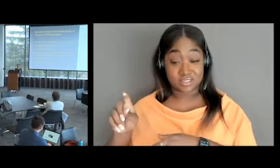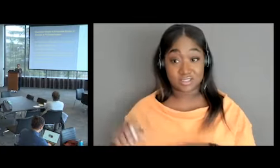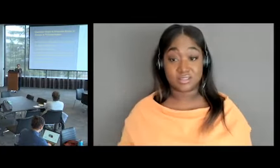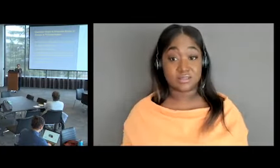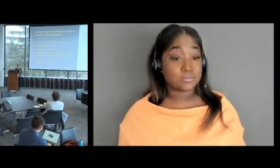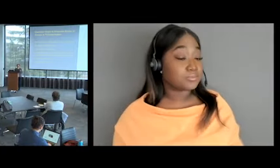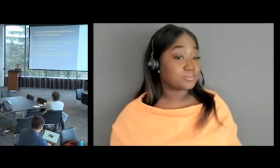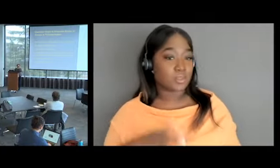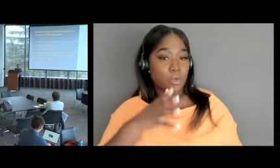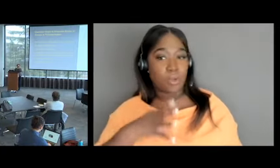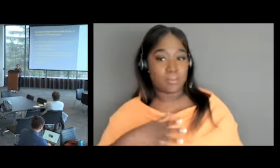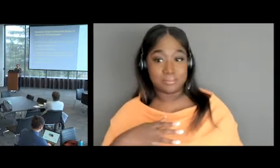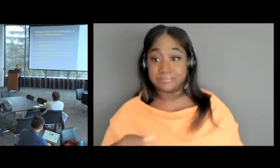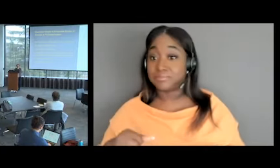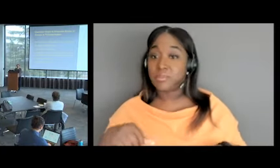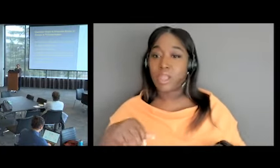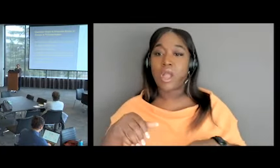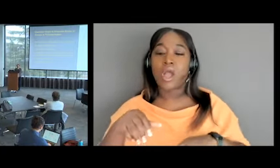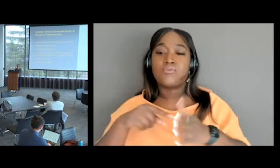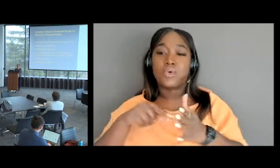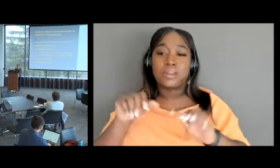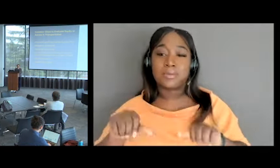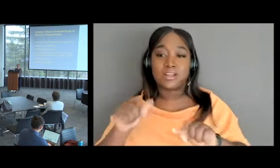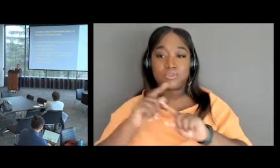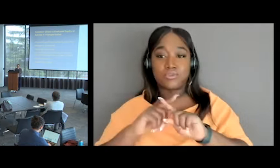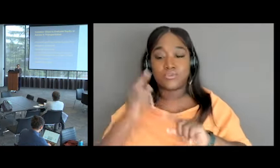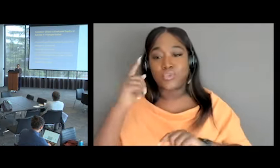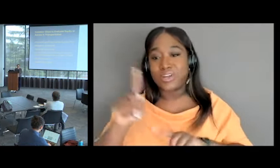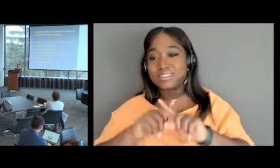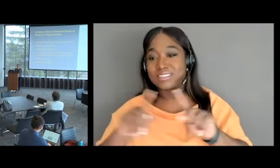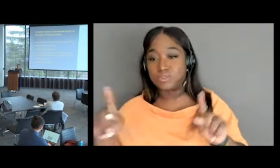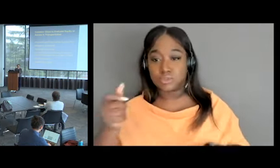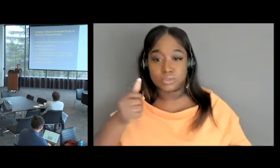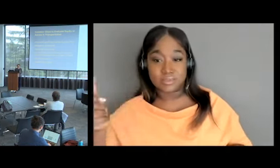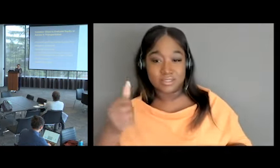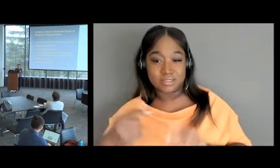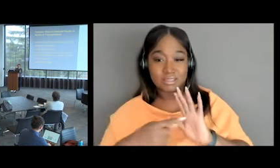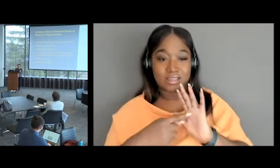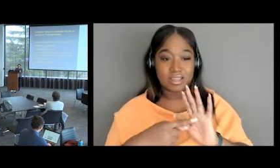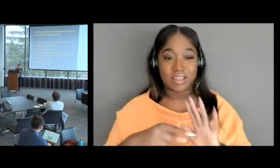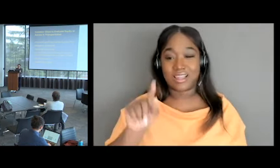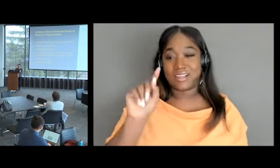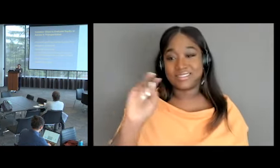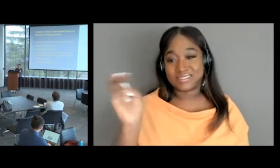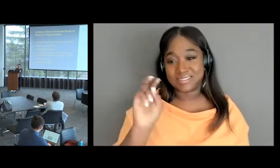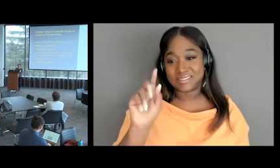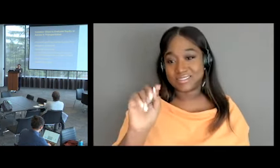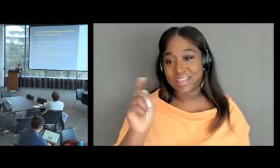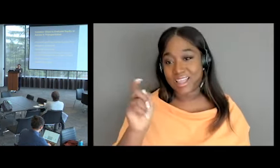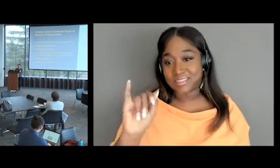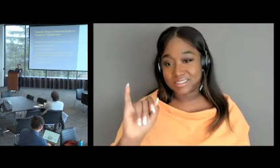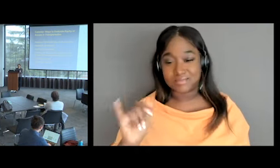transportation, such as taxi fare versus bus fare versus ferry